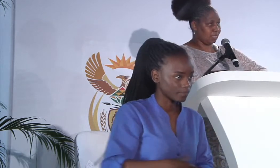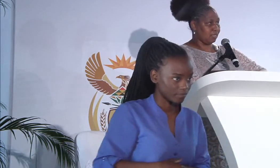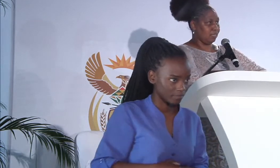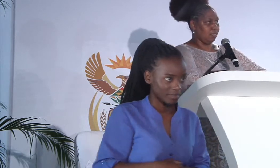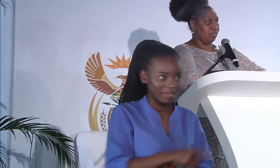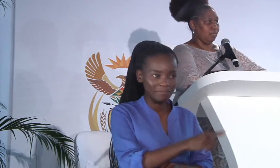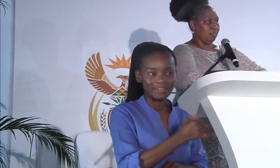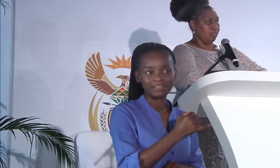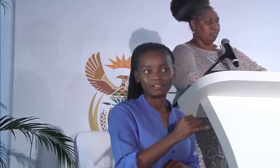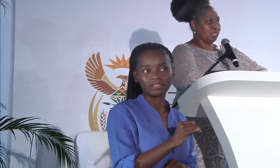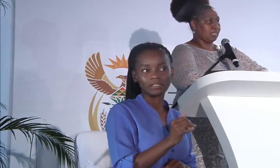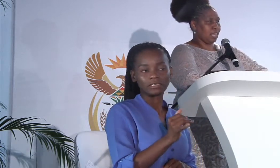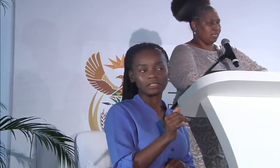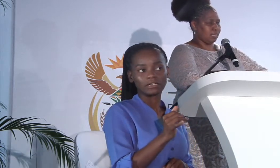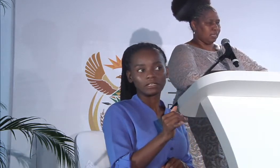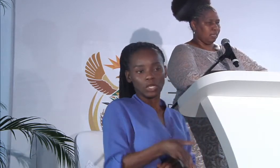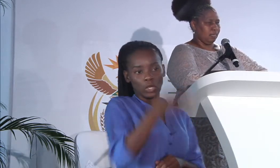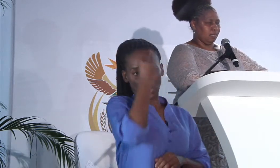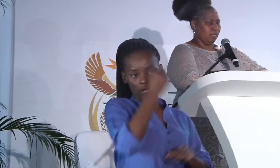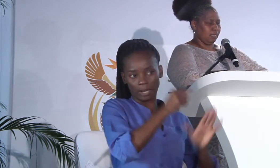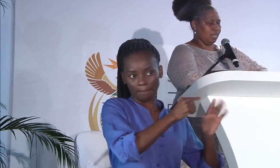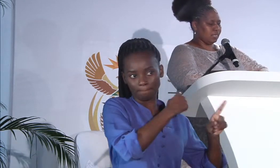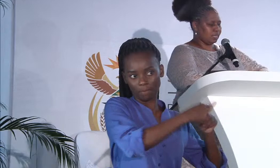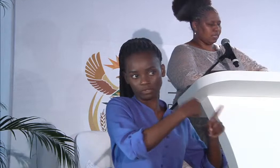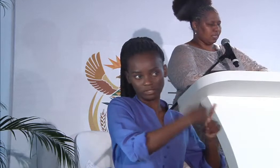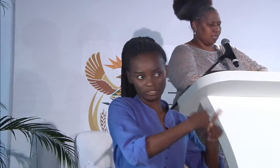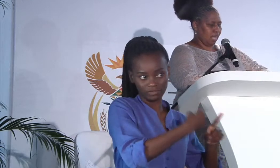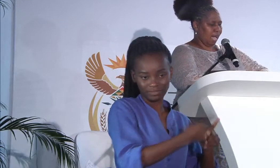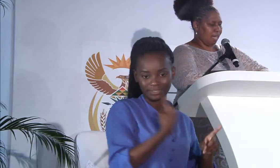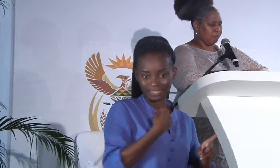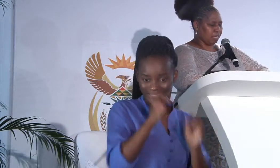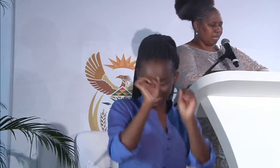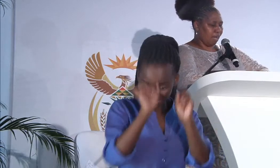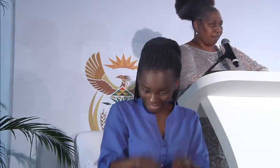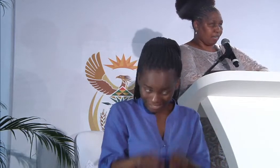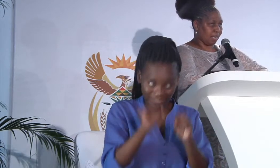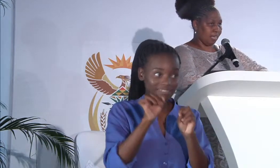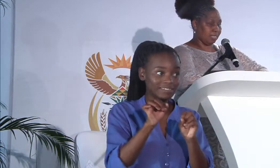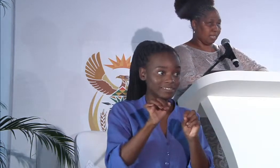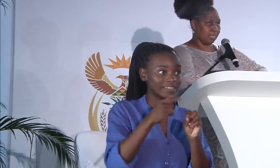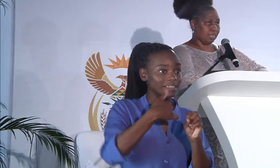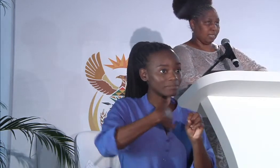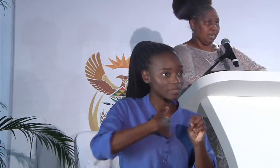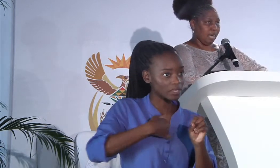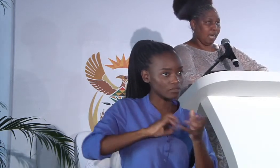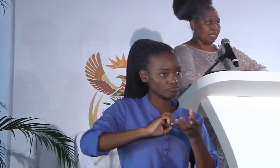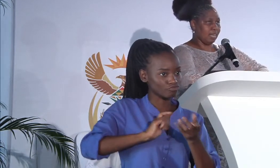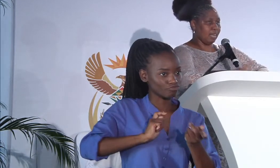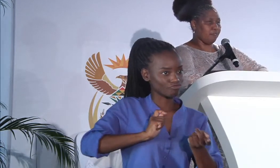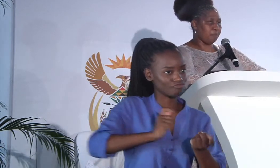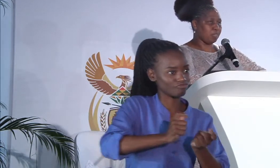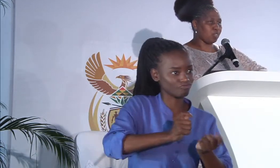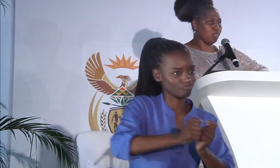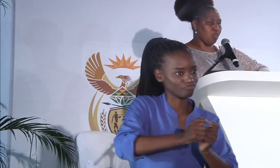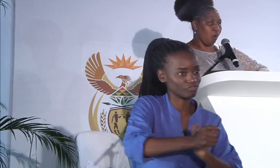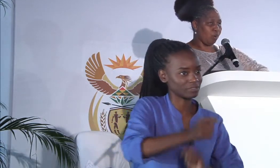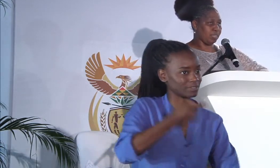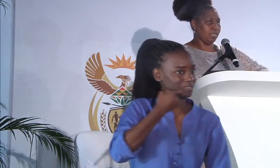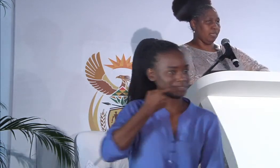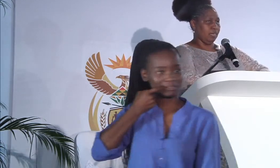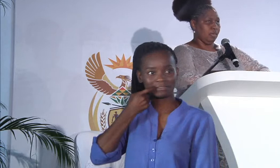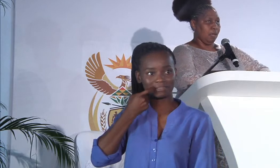part that says, yes, I am a recovering addict. I shall never be